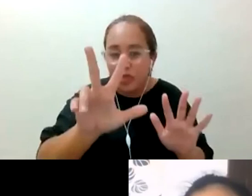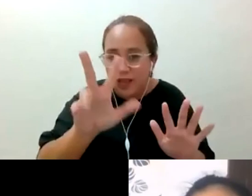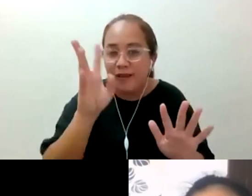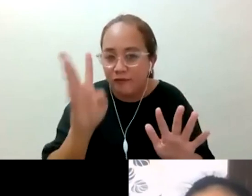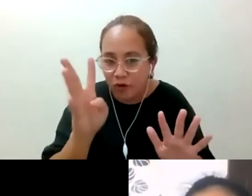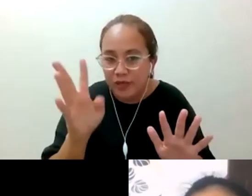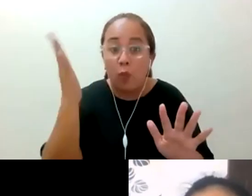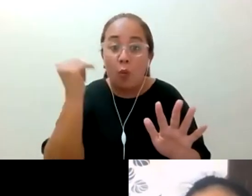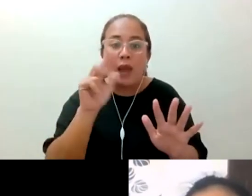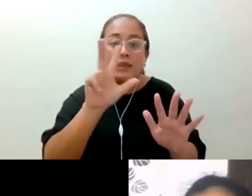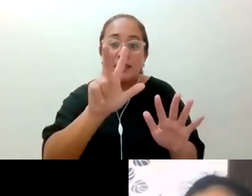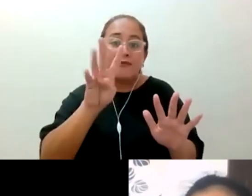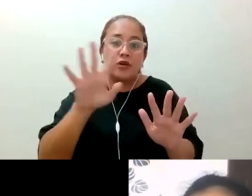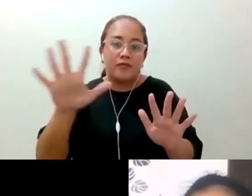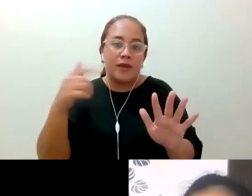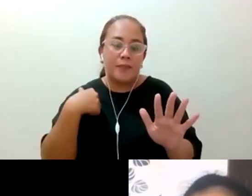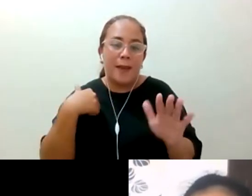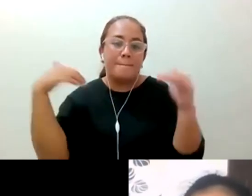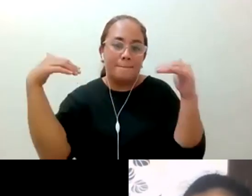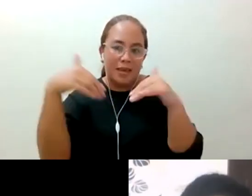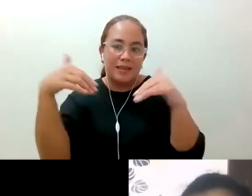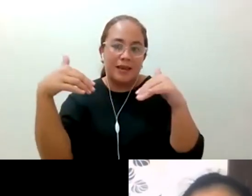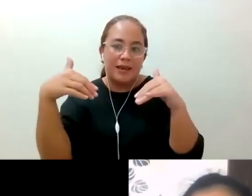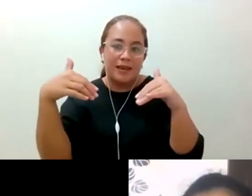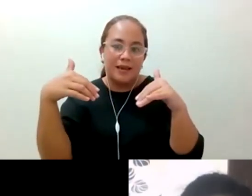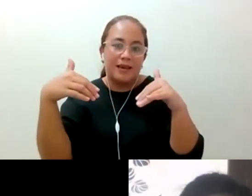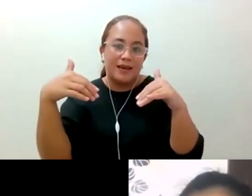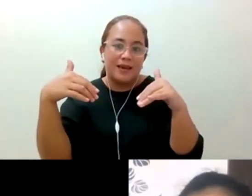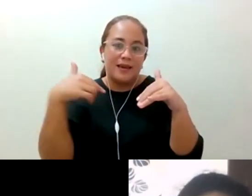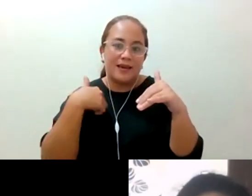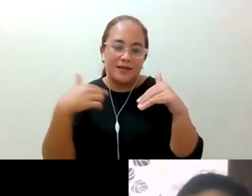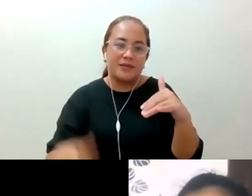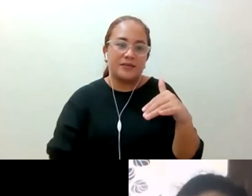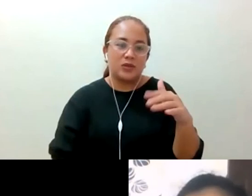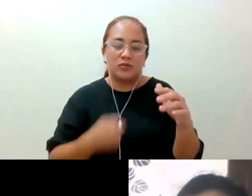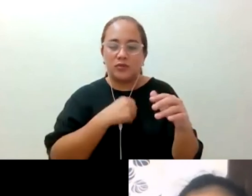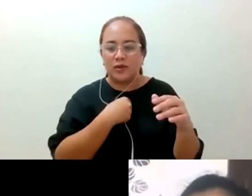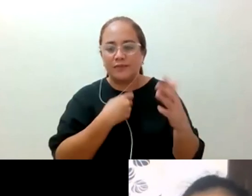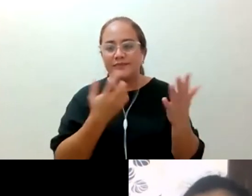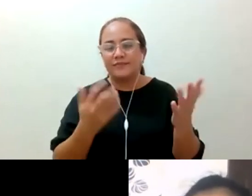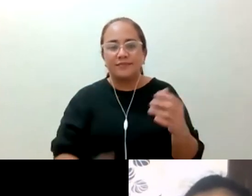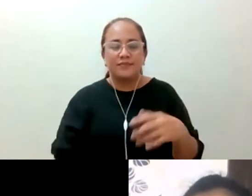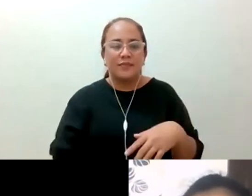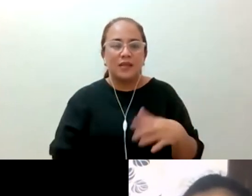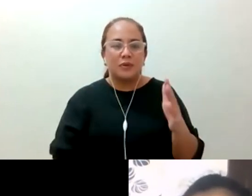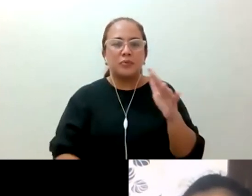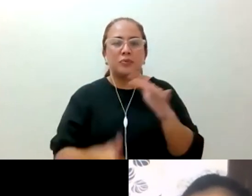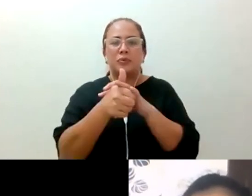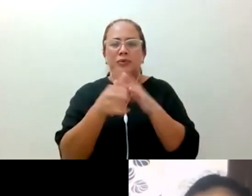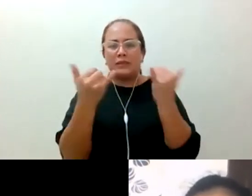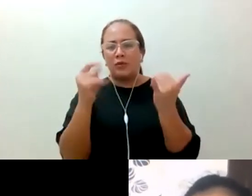meeting at 3:45 your time. Sorry about that. Just occurred today.